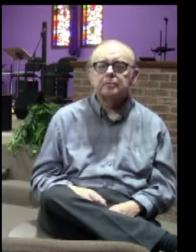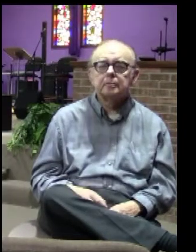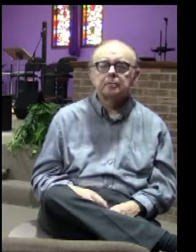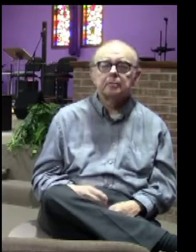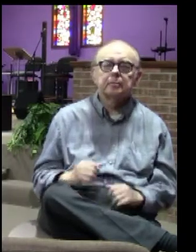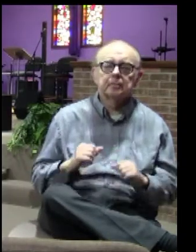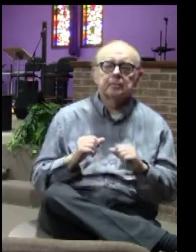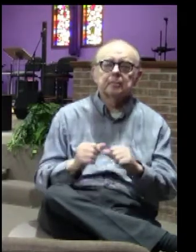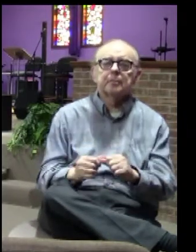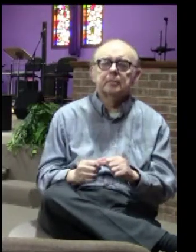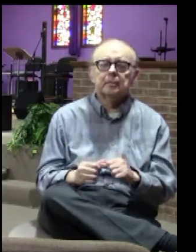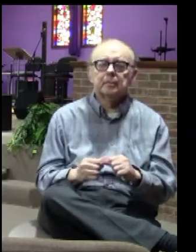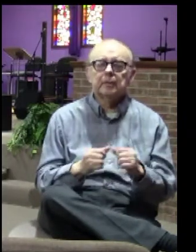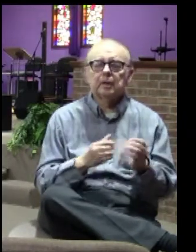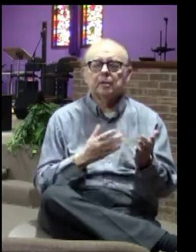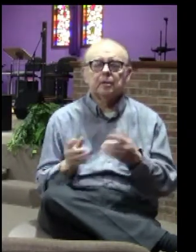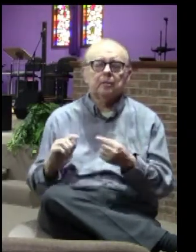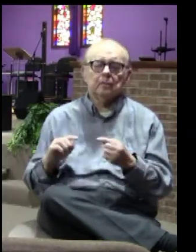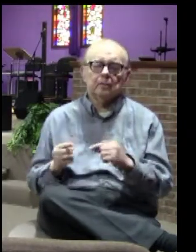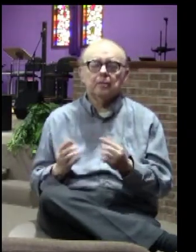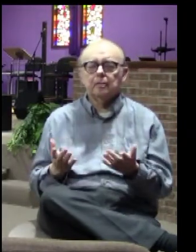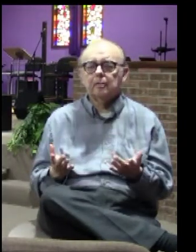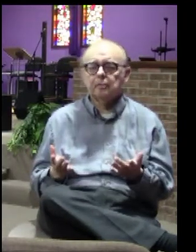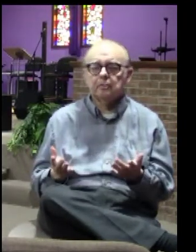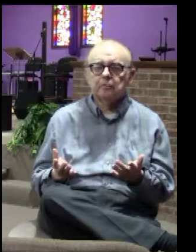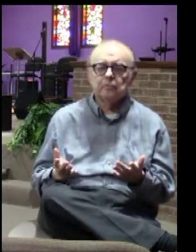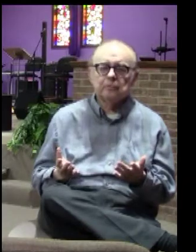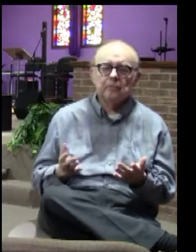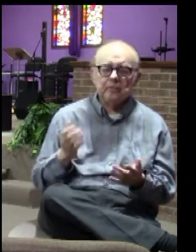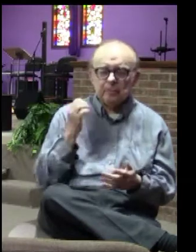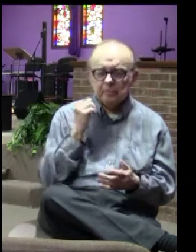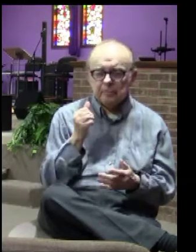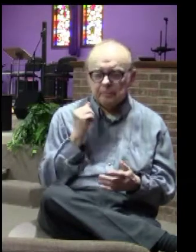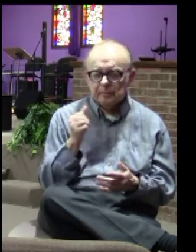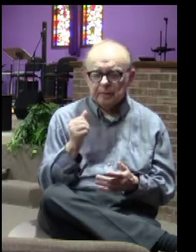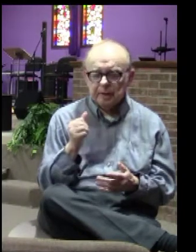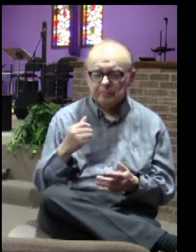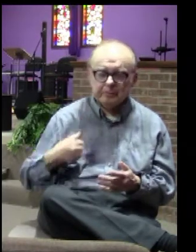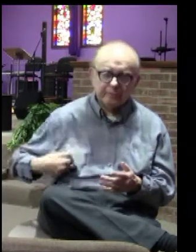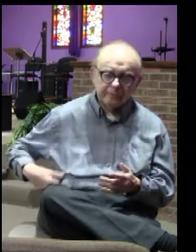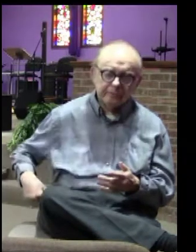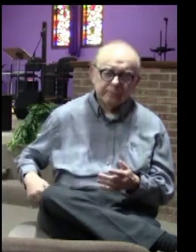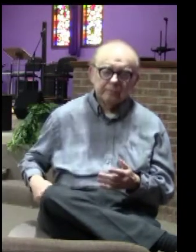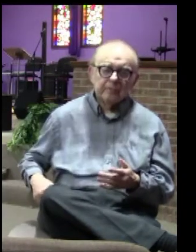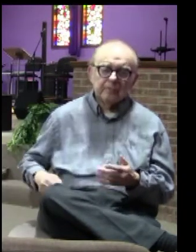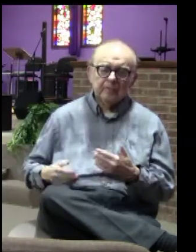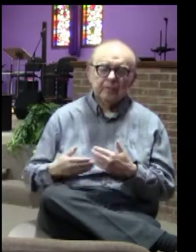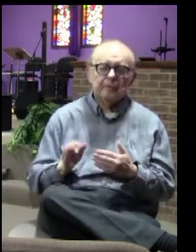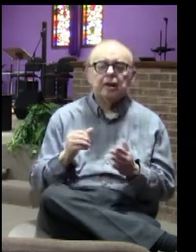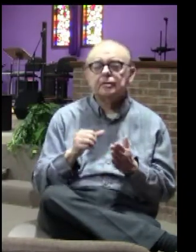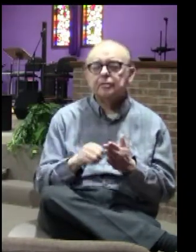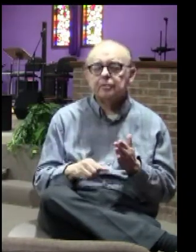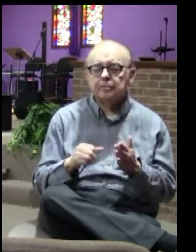I could continue to carry that pain of, every day in my side from that appendectomy.